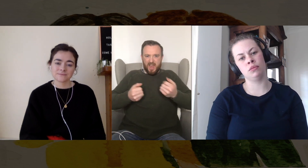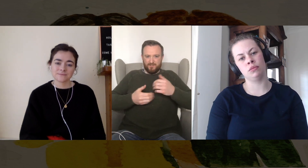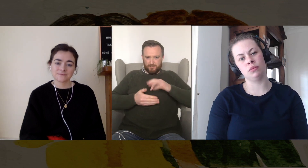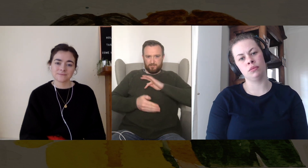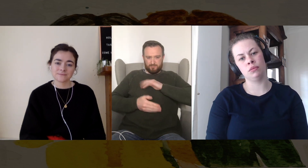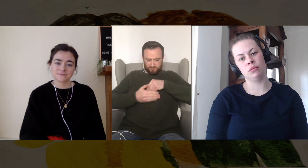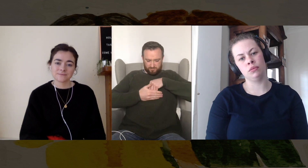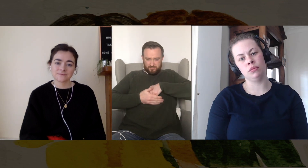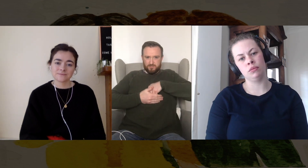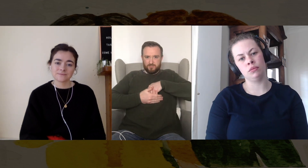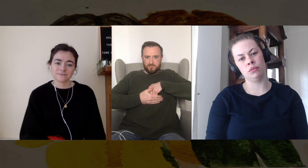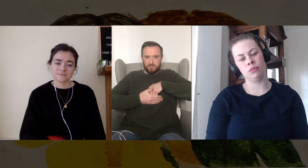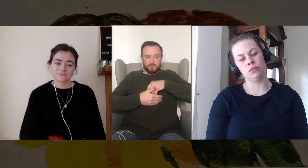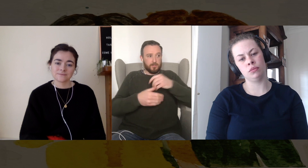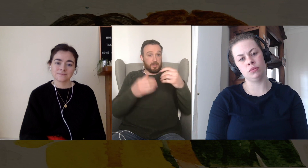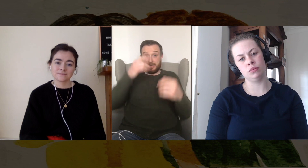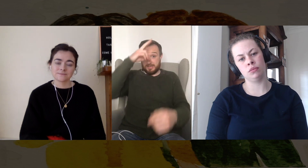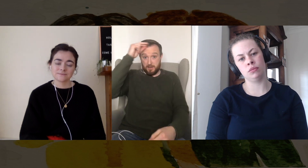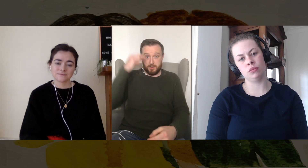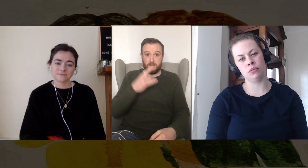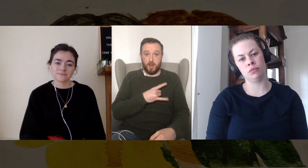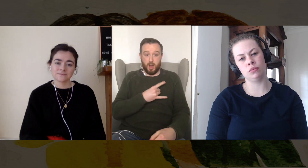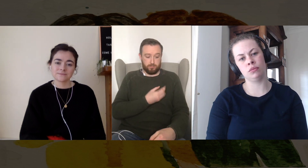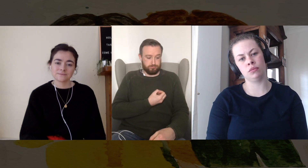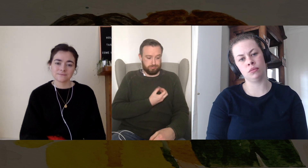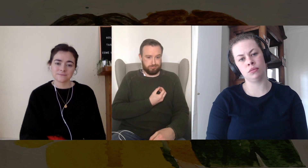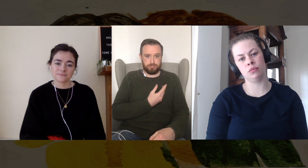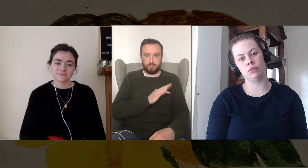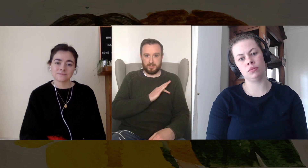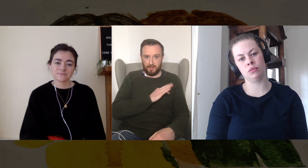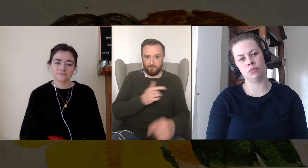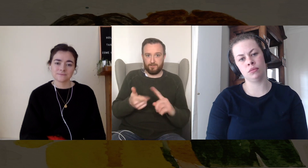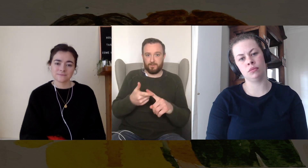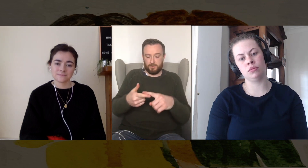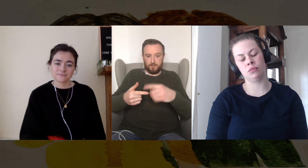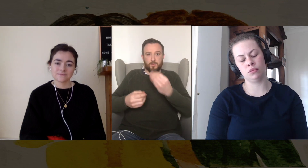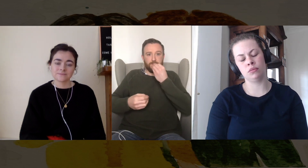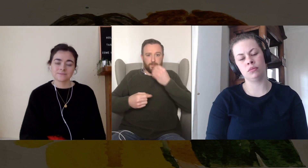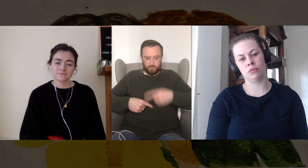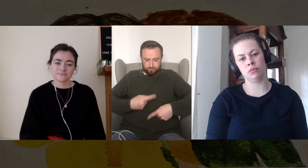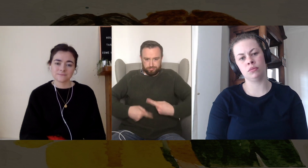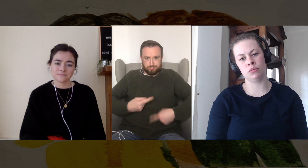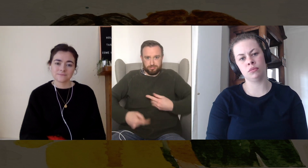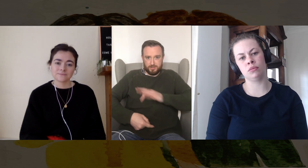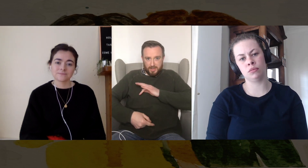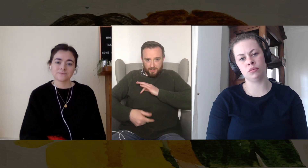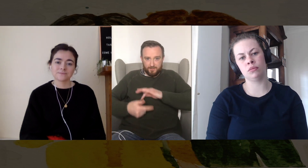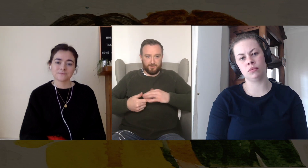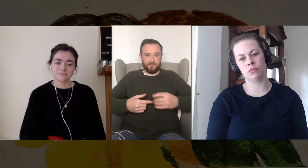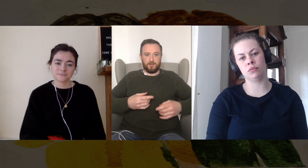an innate internal awareness of ourselves, of our own system, and by system I mean everything that's in here,